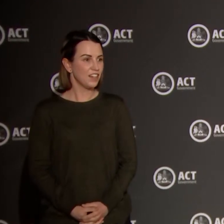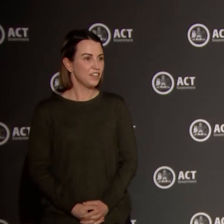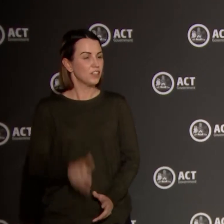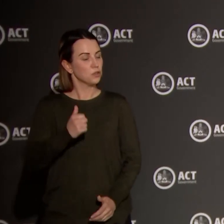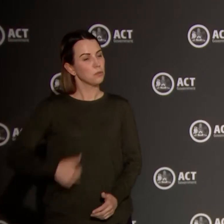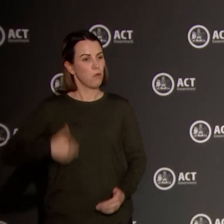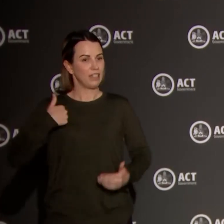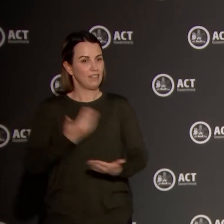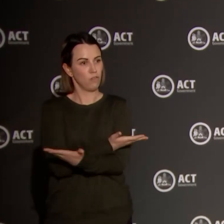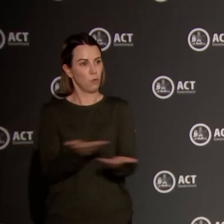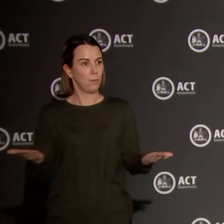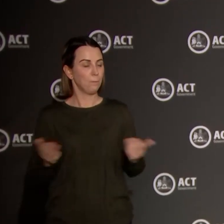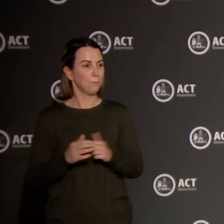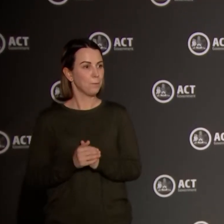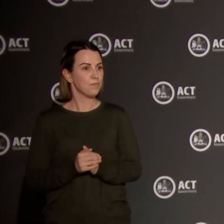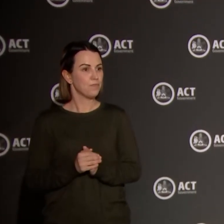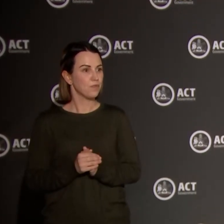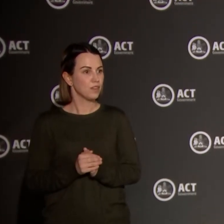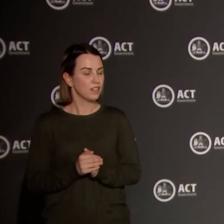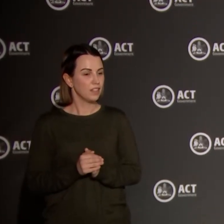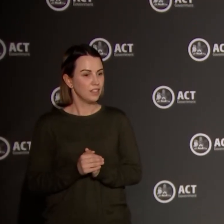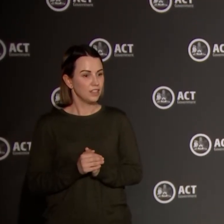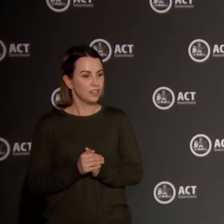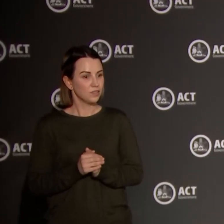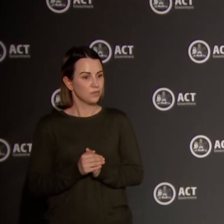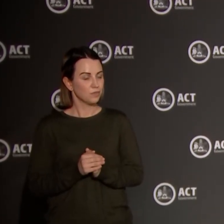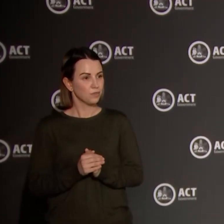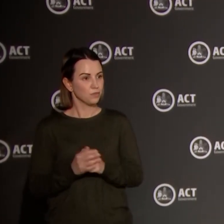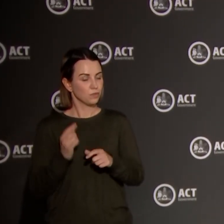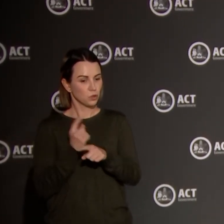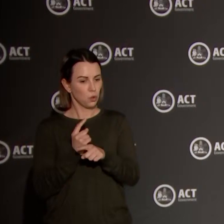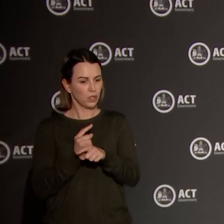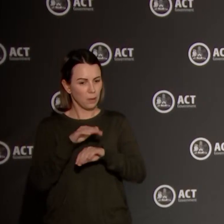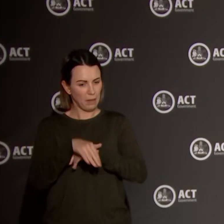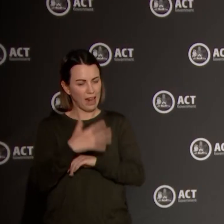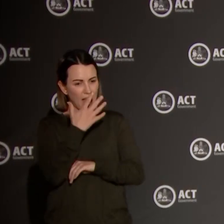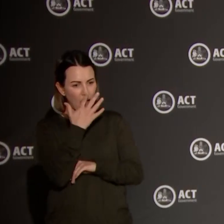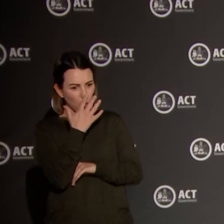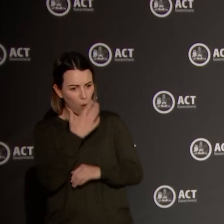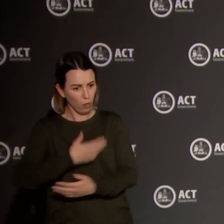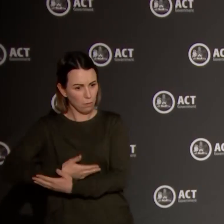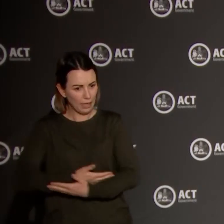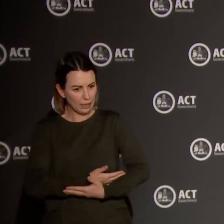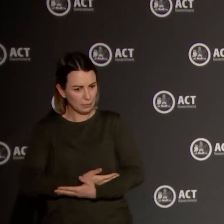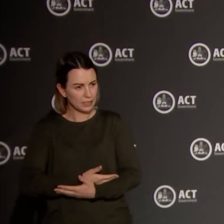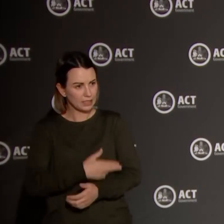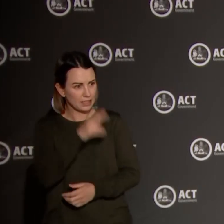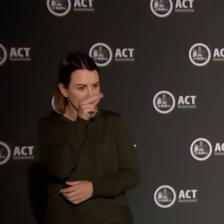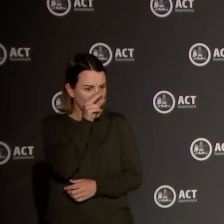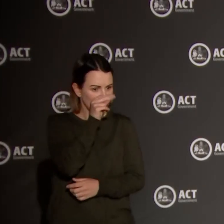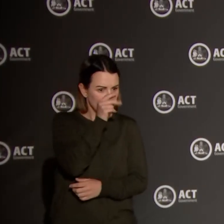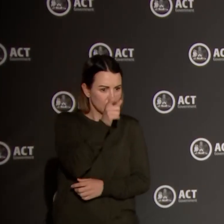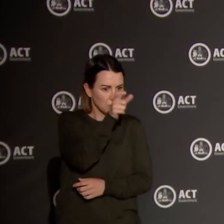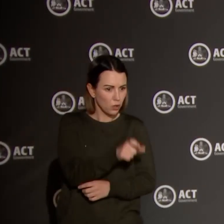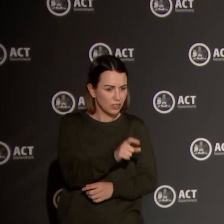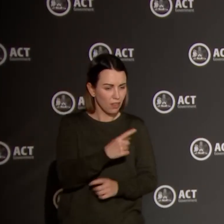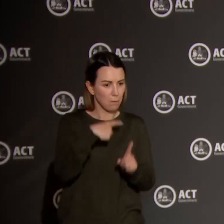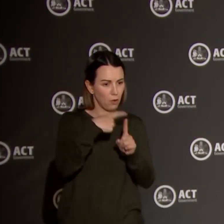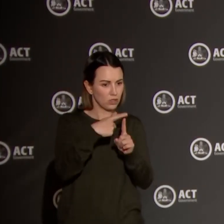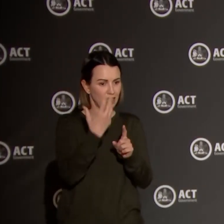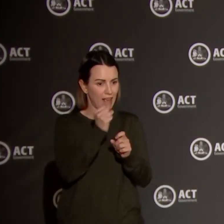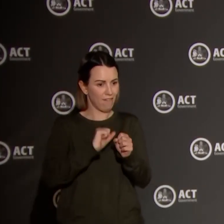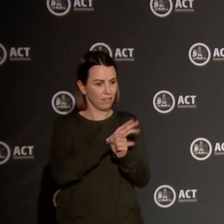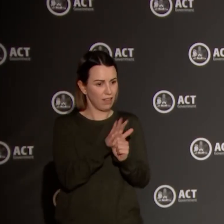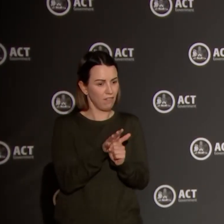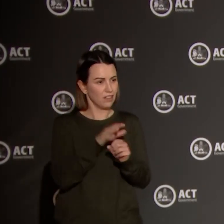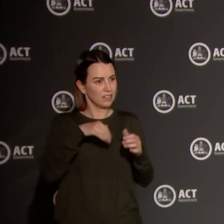Good morning, everyone. In terms of the age of the youngest positive case we've had